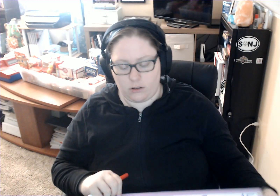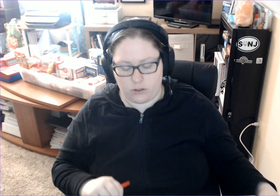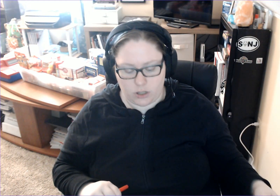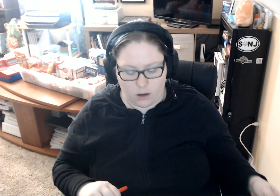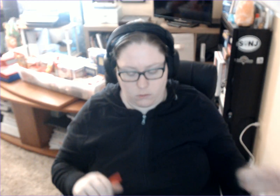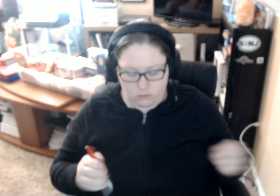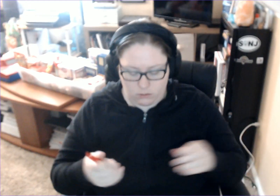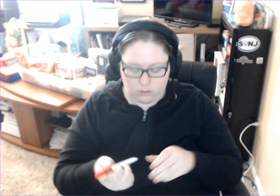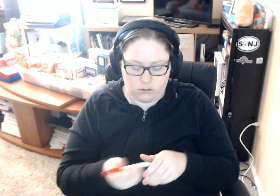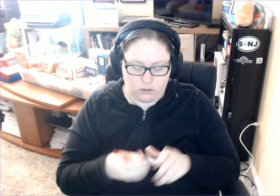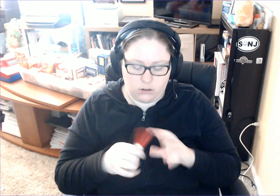So,